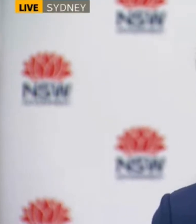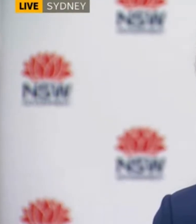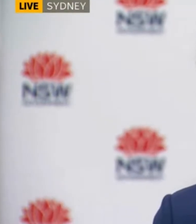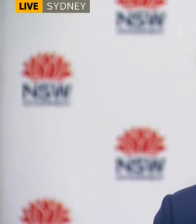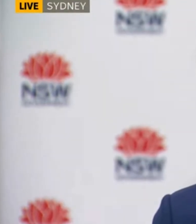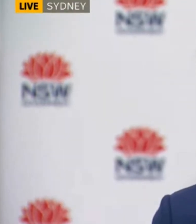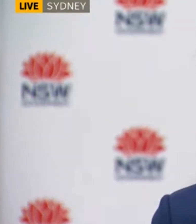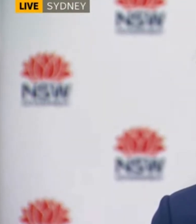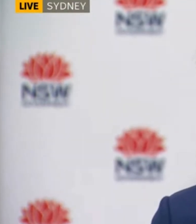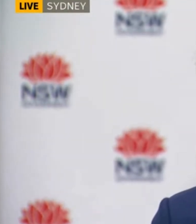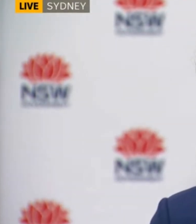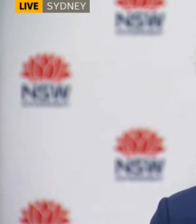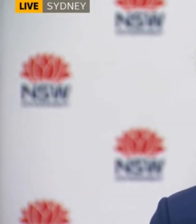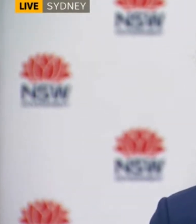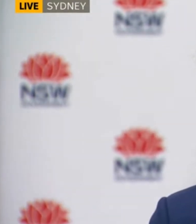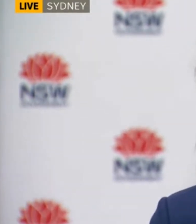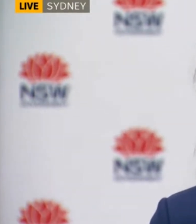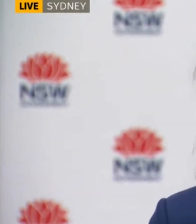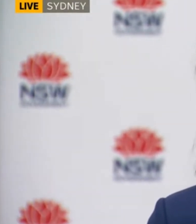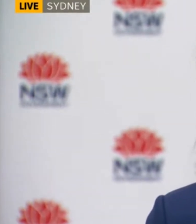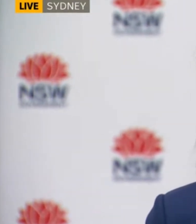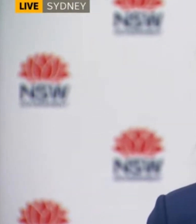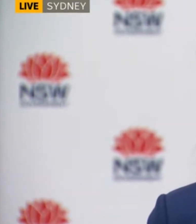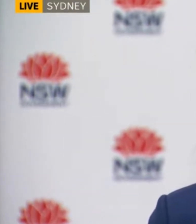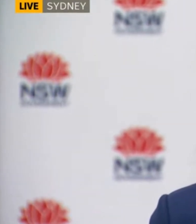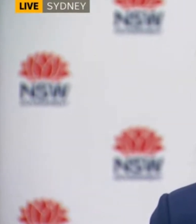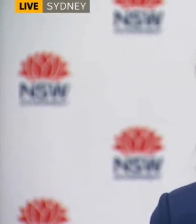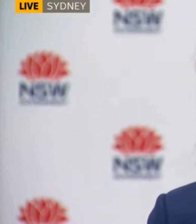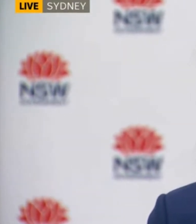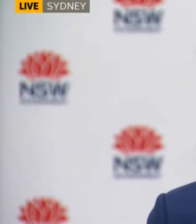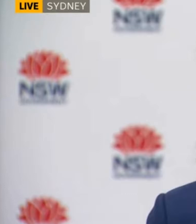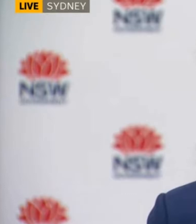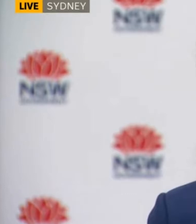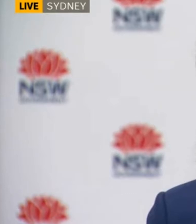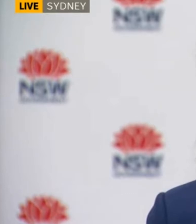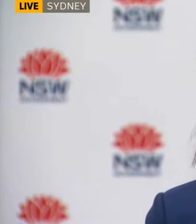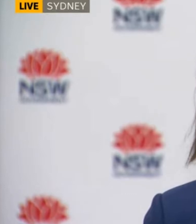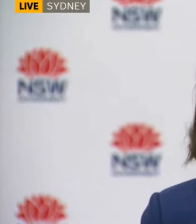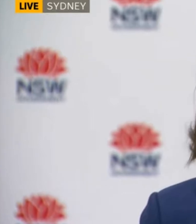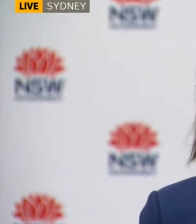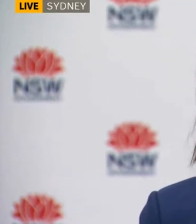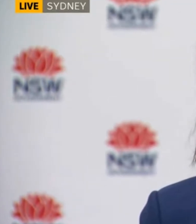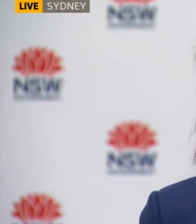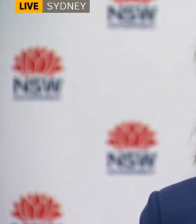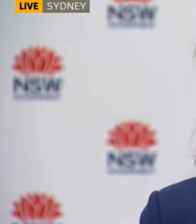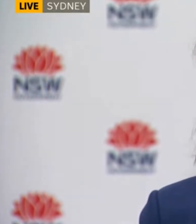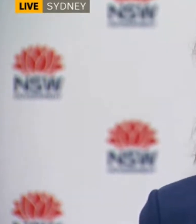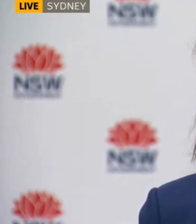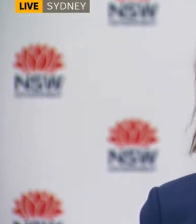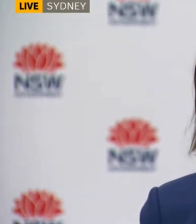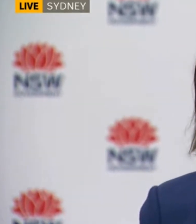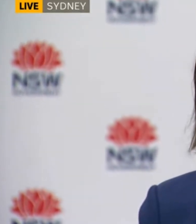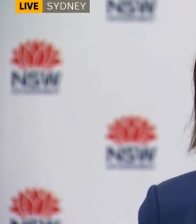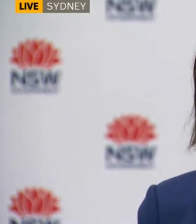To ABC News, we're taking you live to Sydney where New South Wales Premier Gladys Berejiklian is speaking. Result on a weekend, and we need to keep those testing